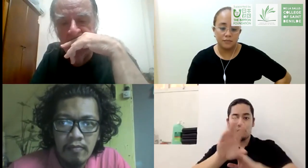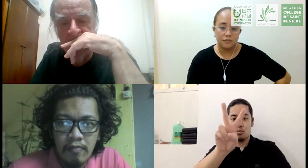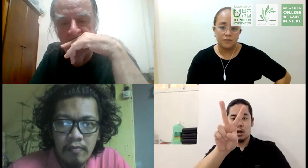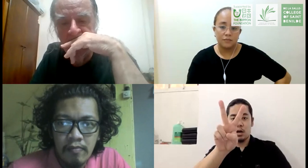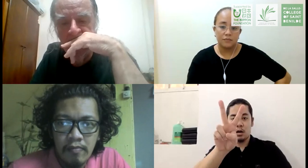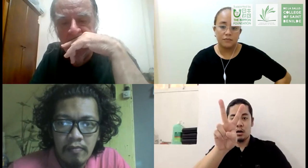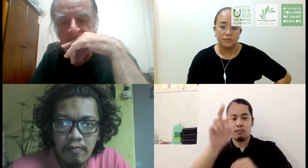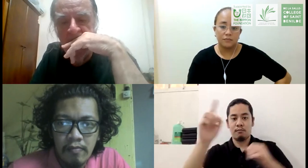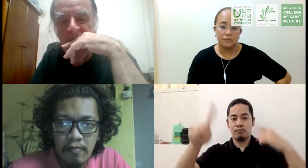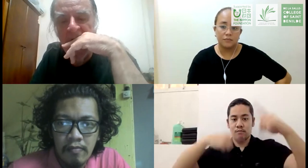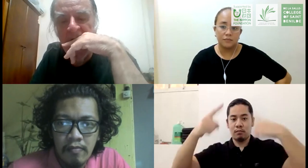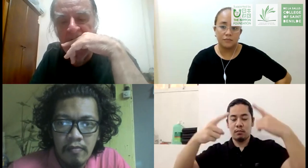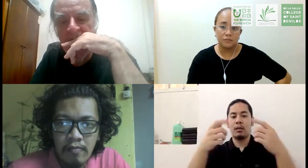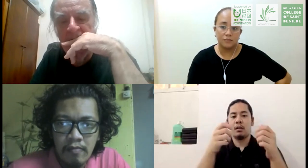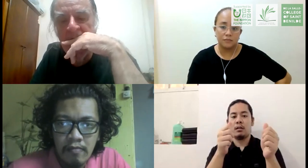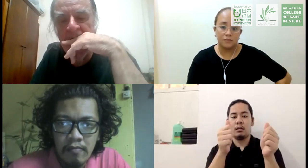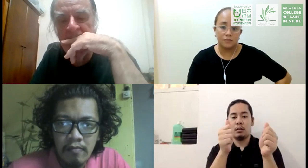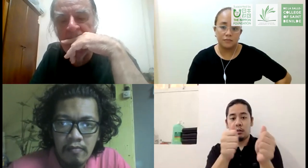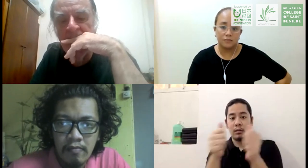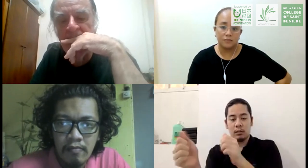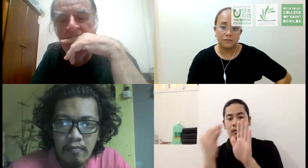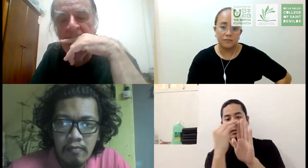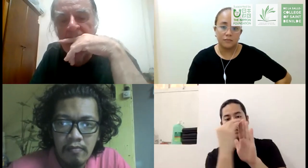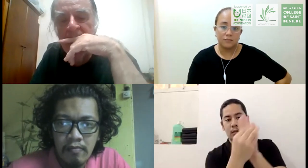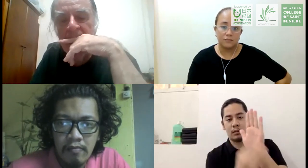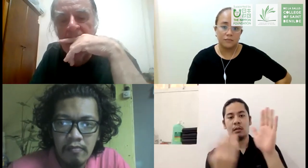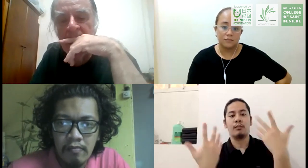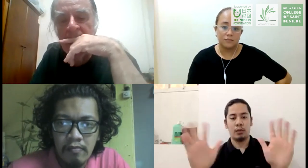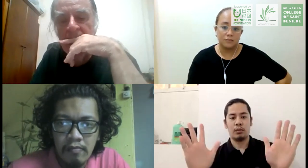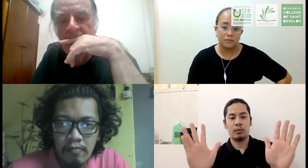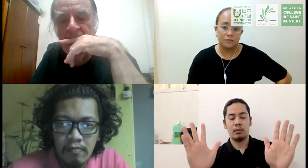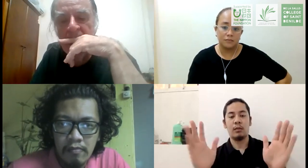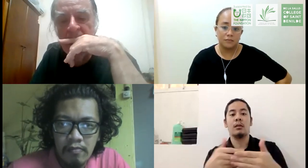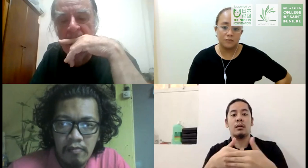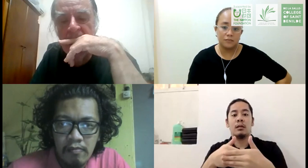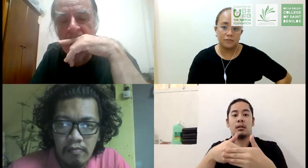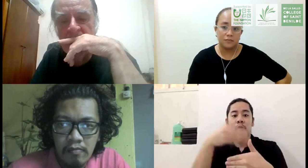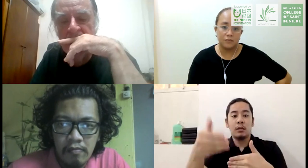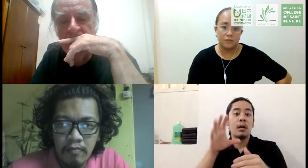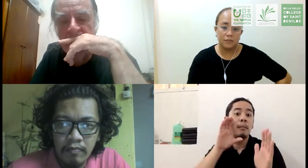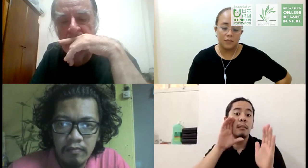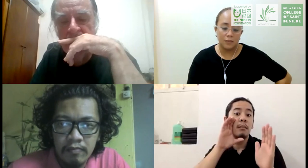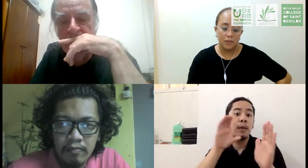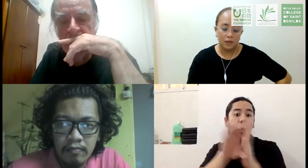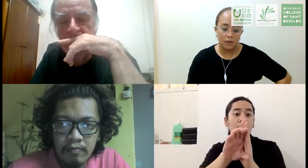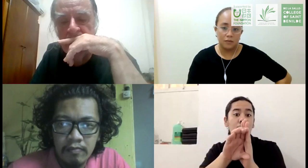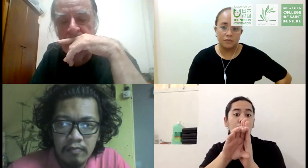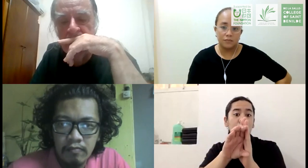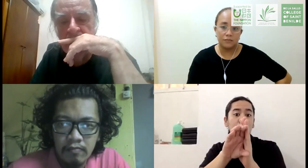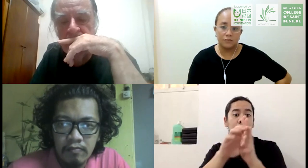so we did the two-handed signs. We arranged it by hand shape, and